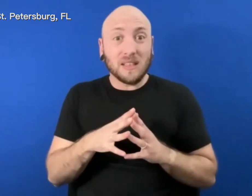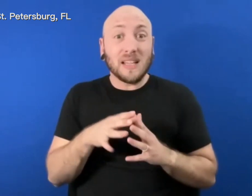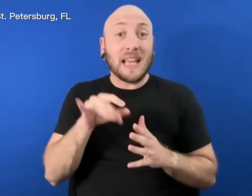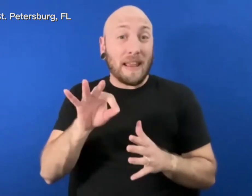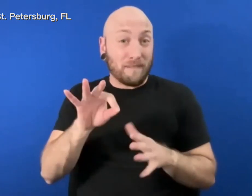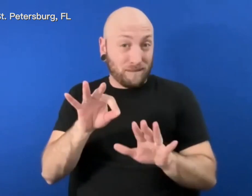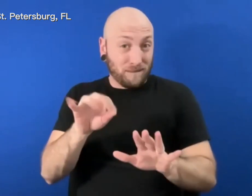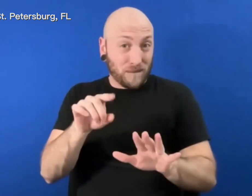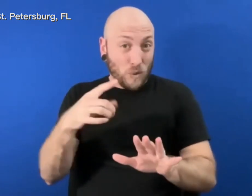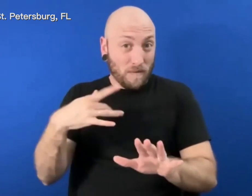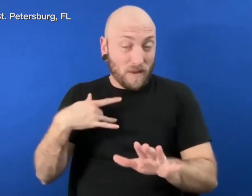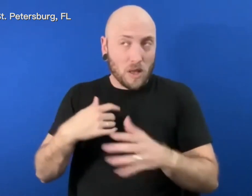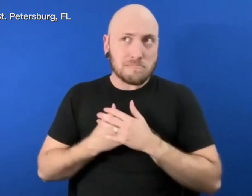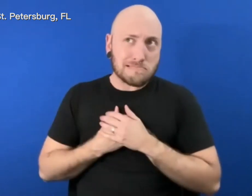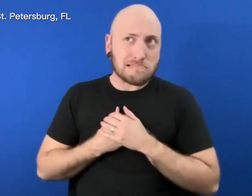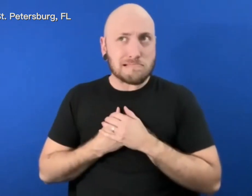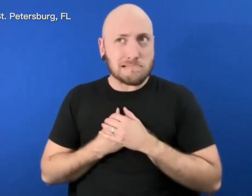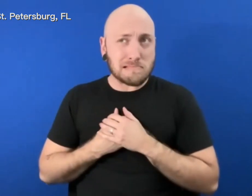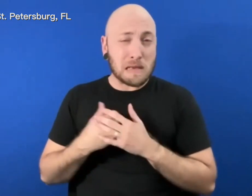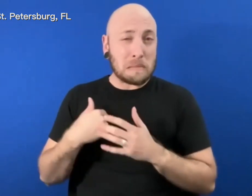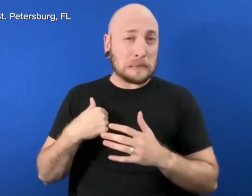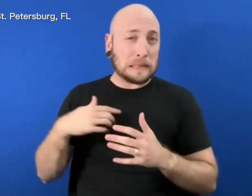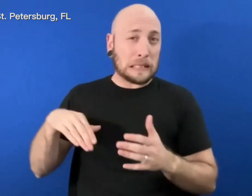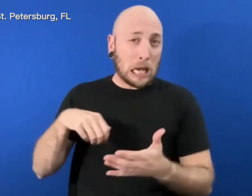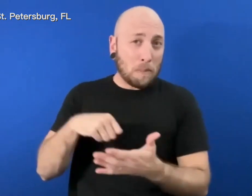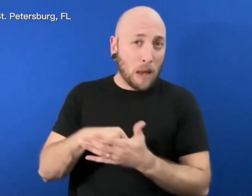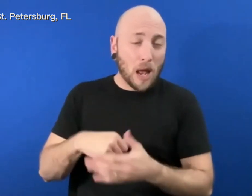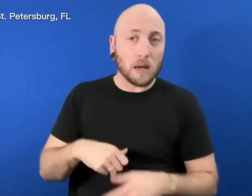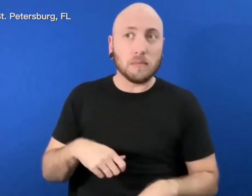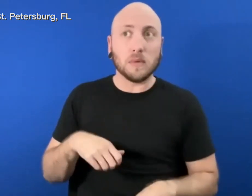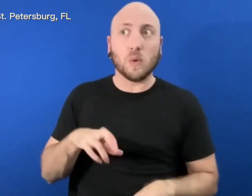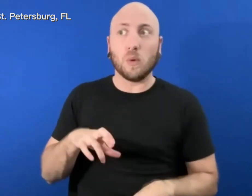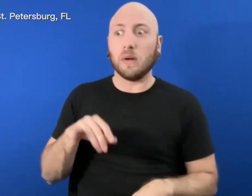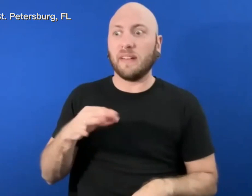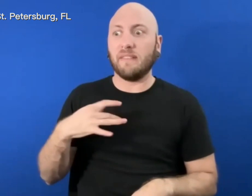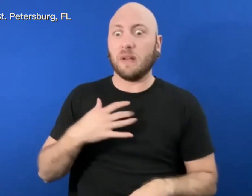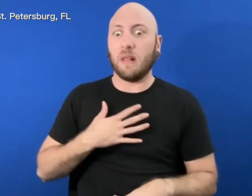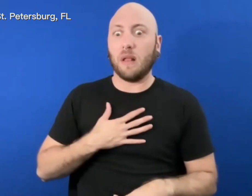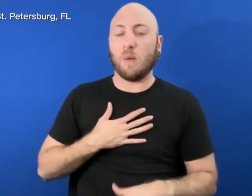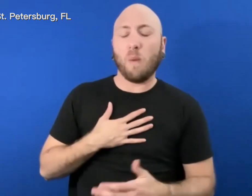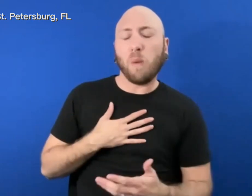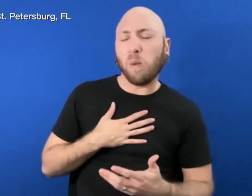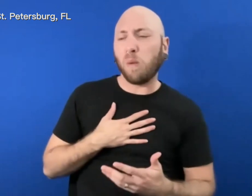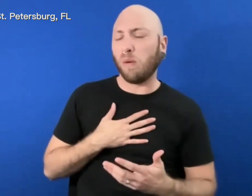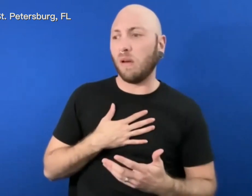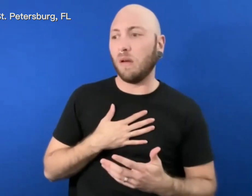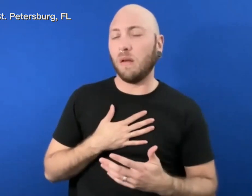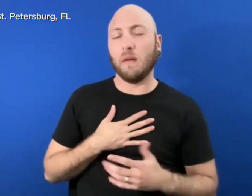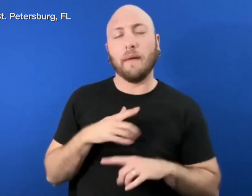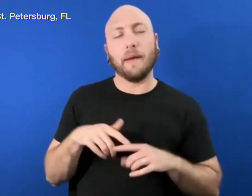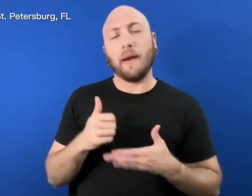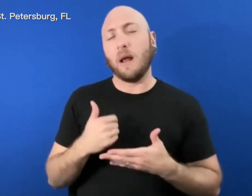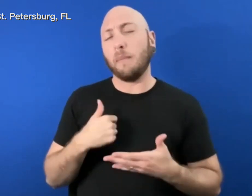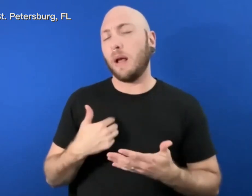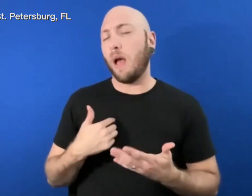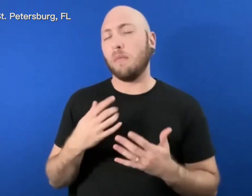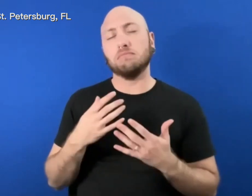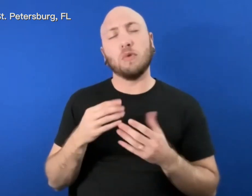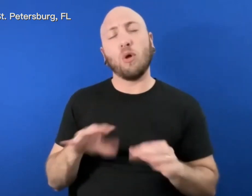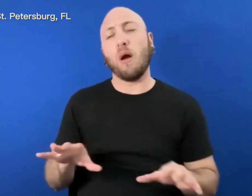like you're beyond the point of return, if you're like somewhere in the middle and you're just like in a gray area, I've been there. I